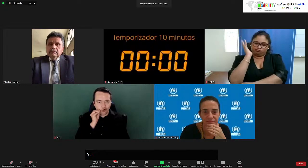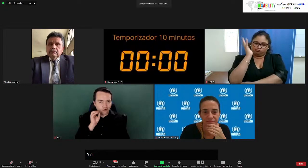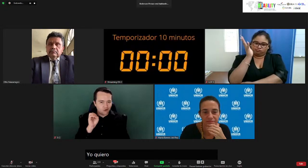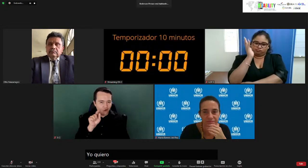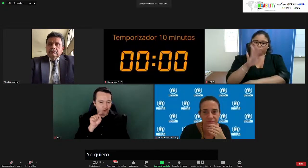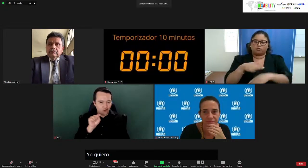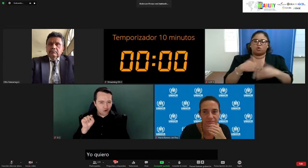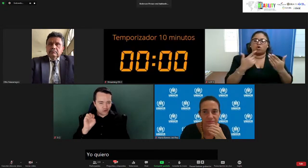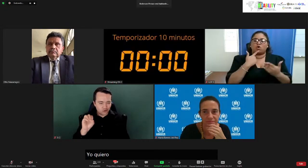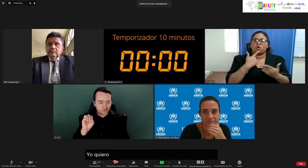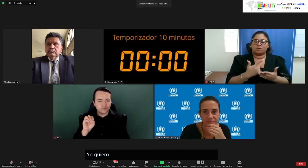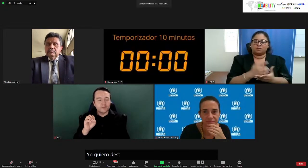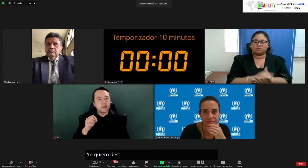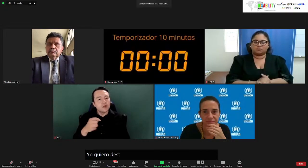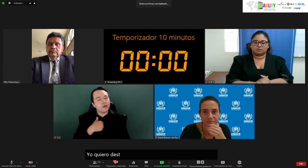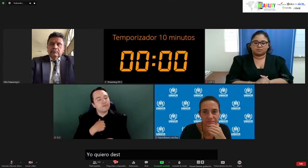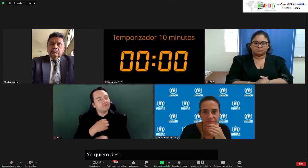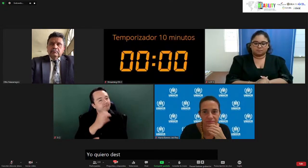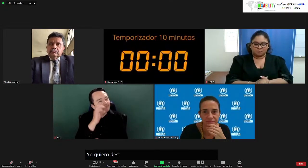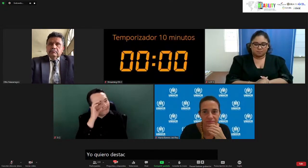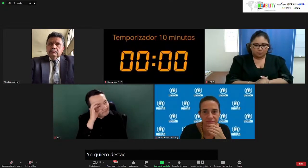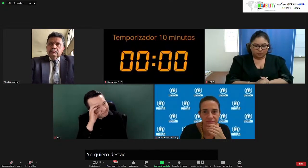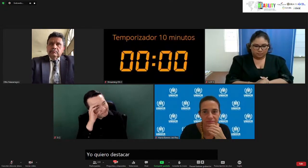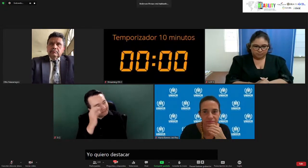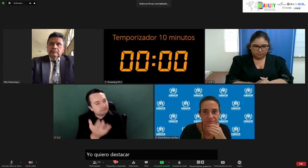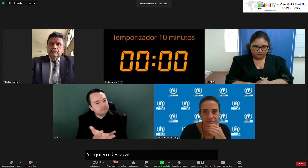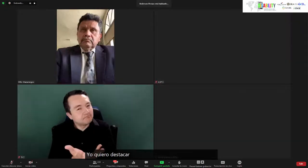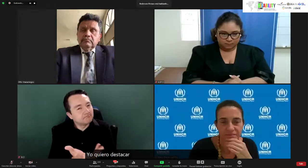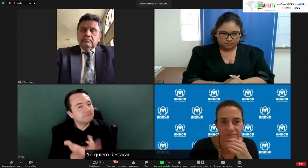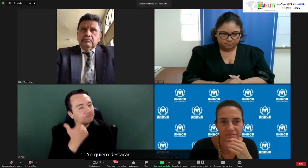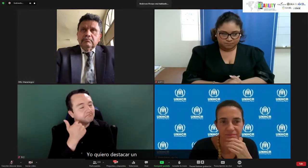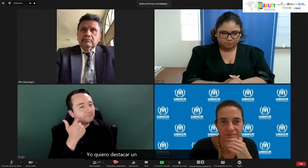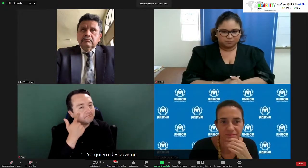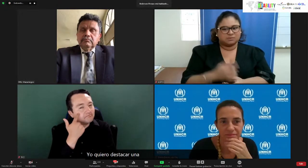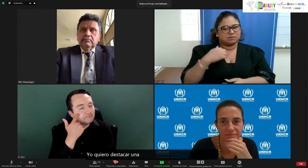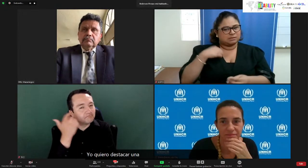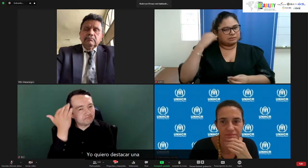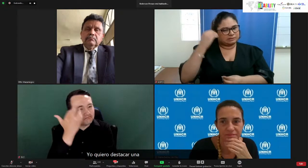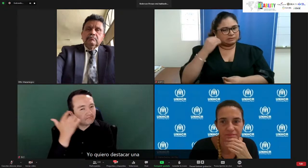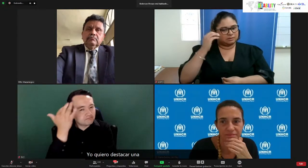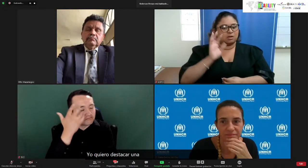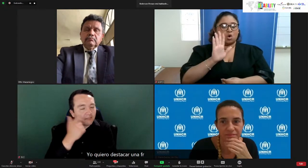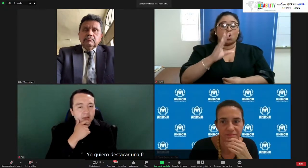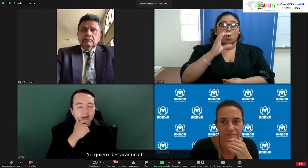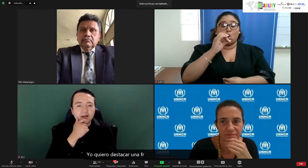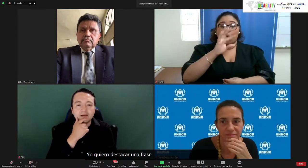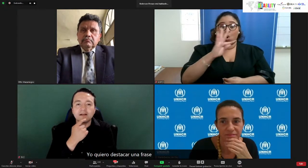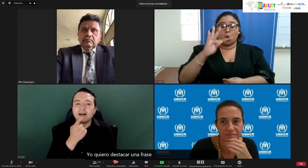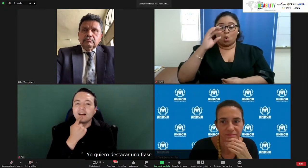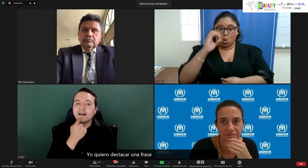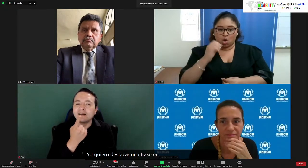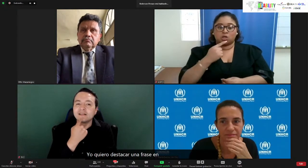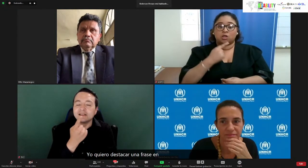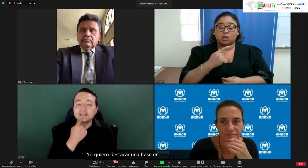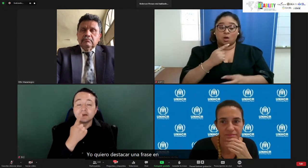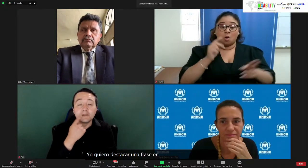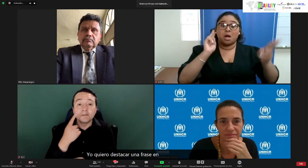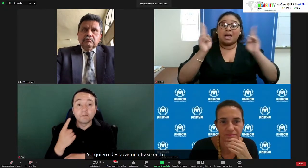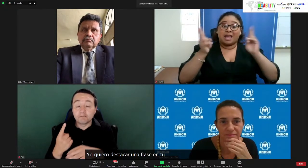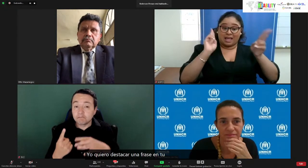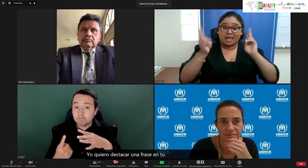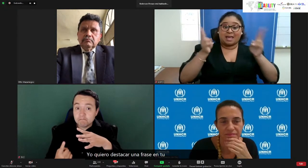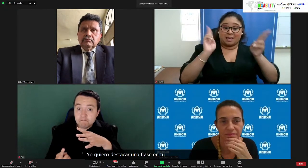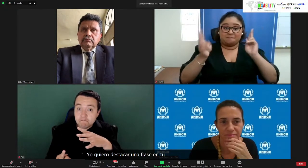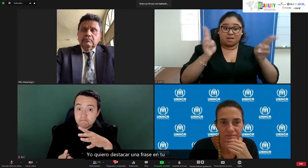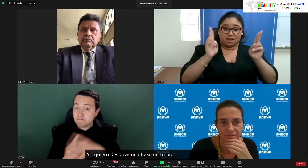in your presentation that brings me into new insights